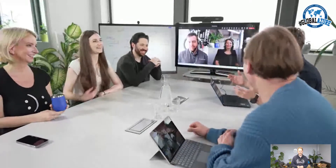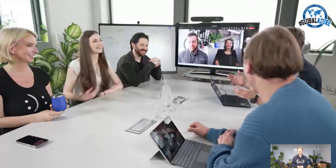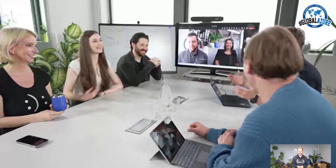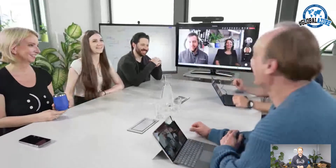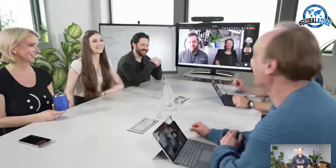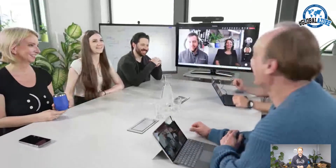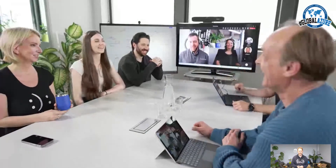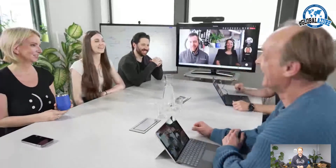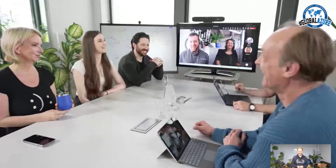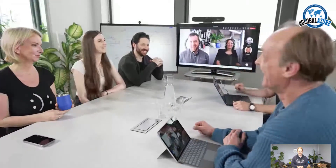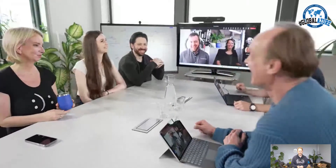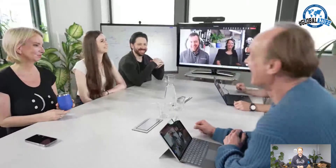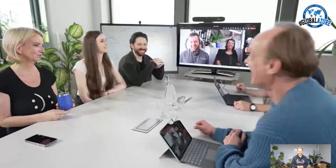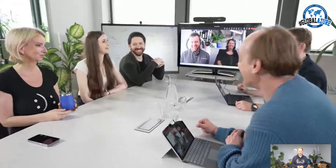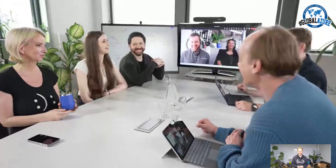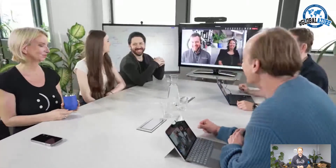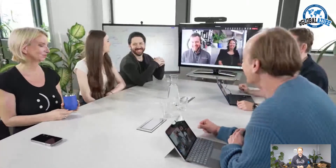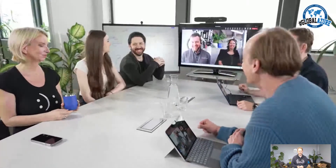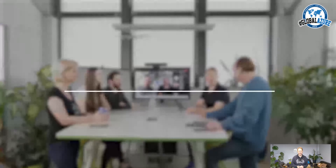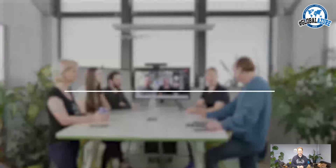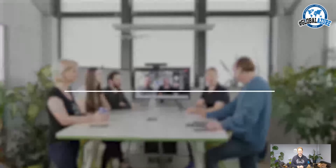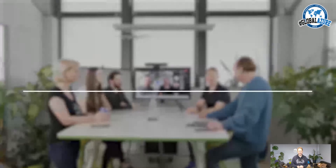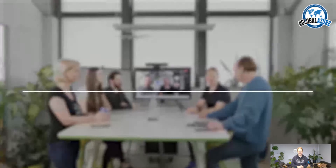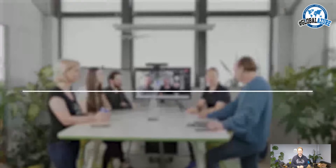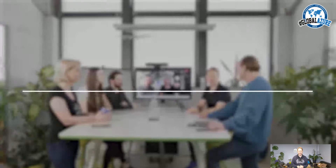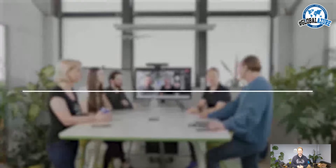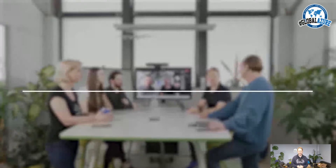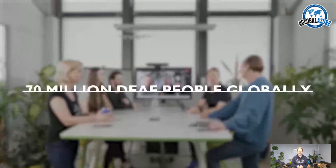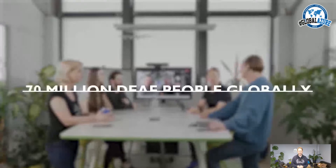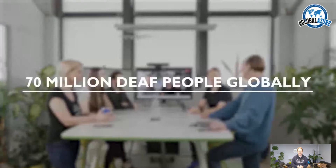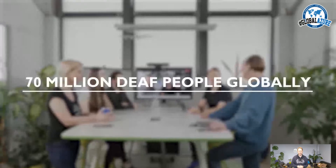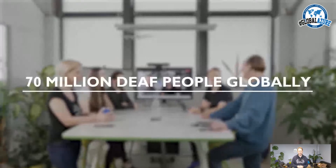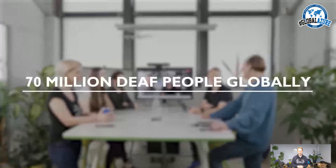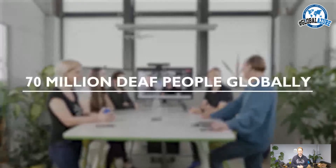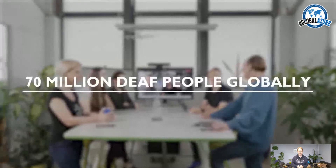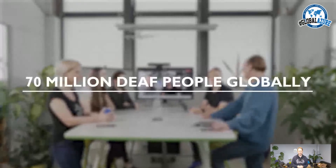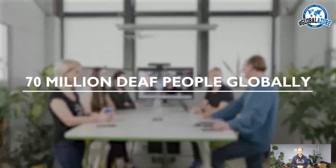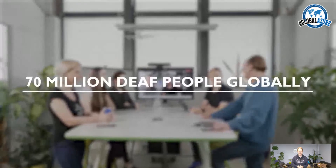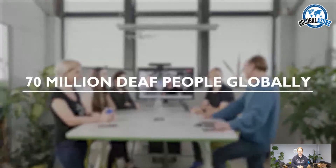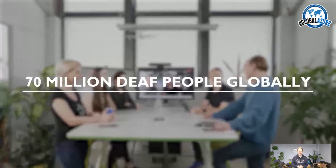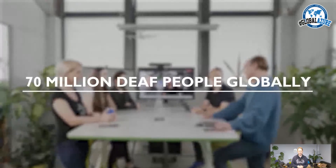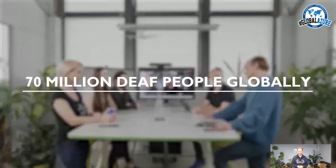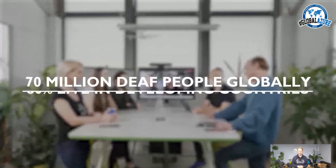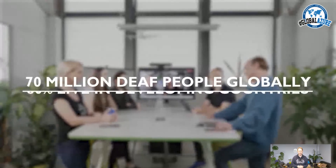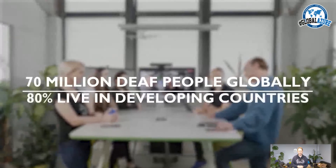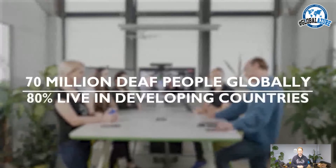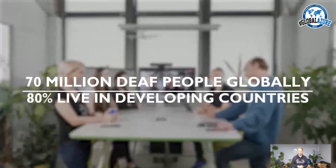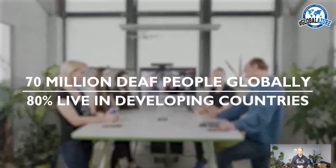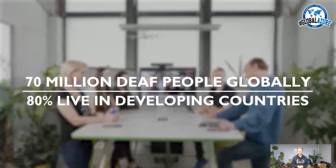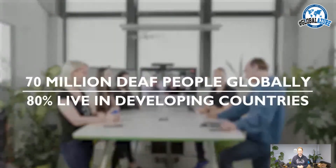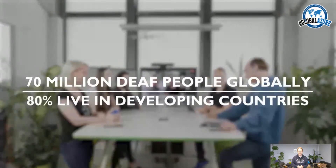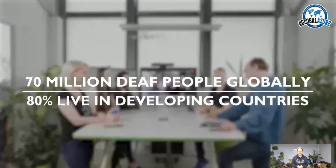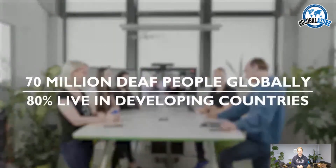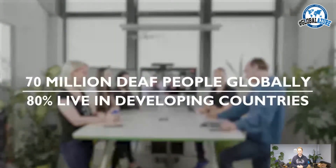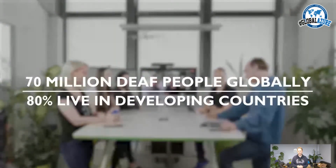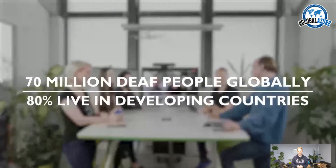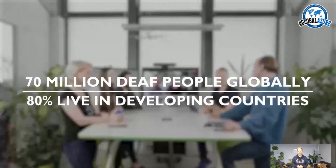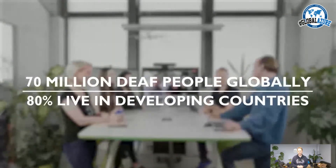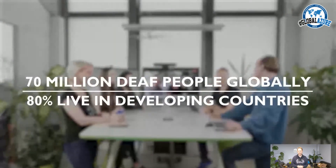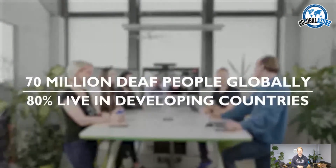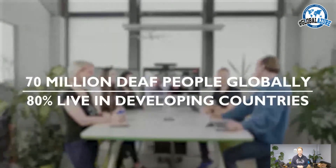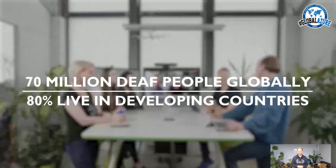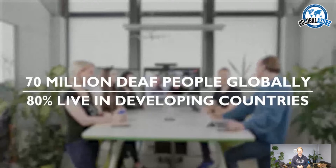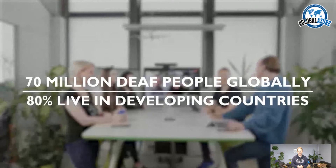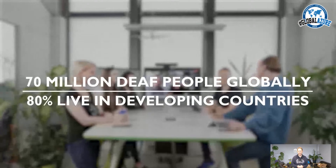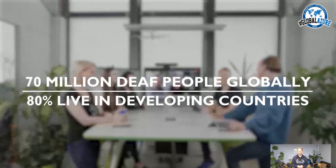enhance communication. Globally, there are over 70 million people who are deaf, more than 80% of whom live in